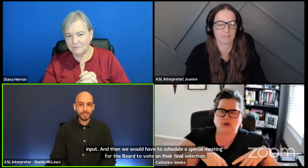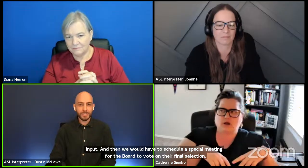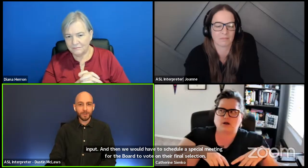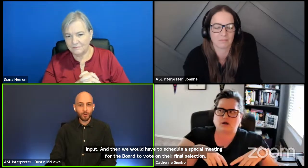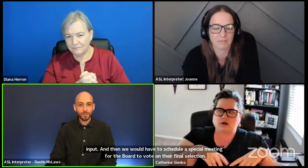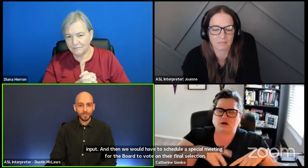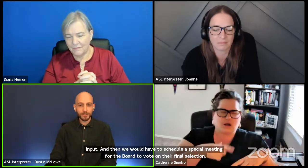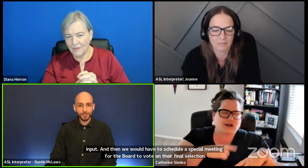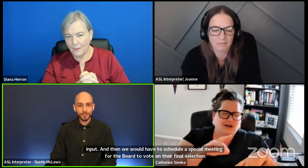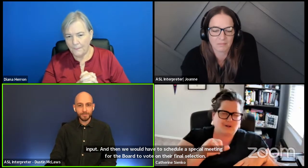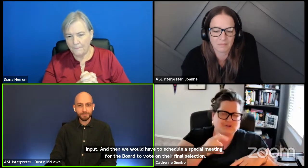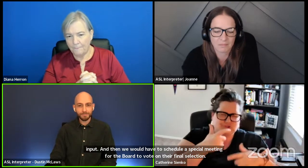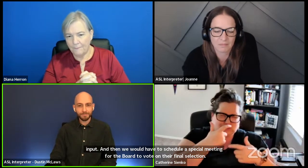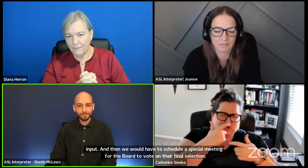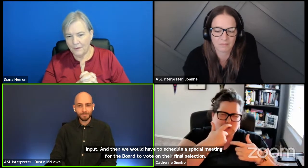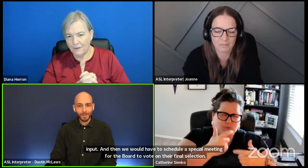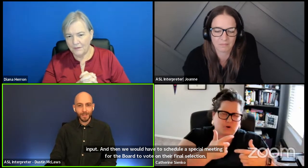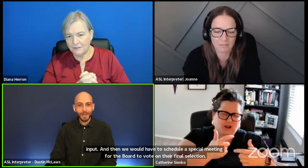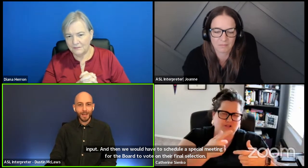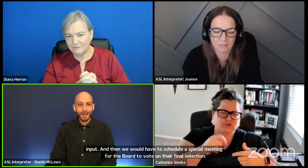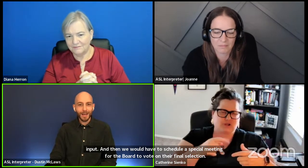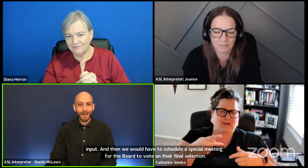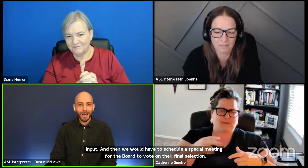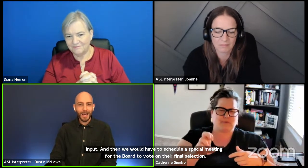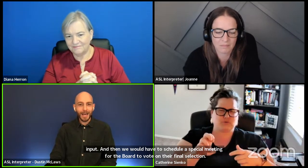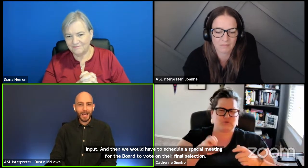fill the CEO position,